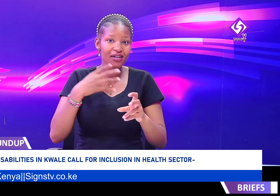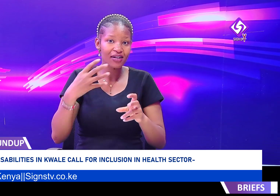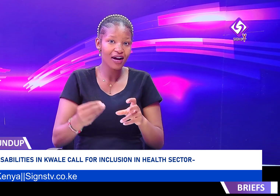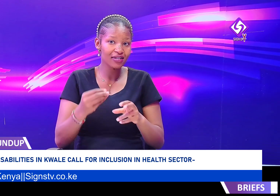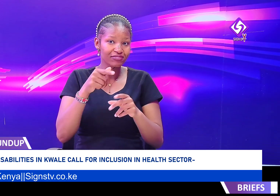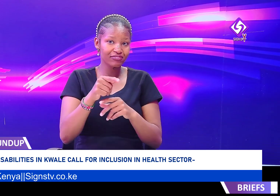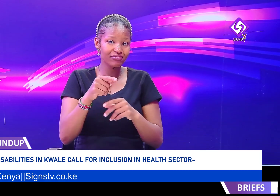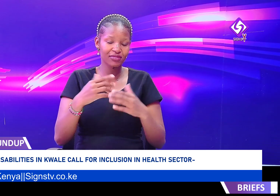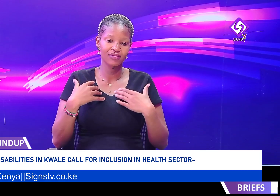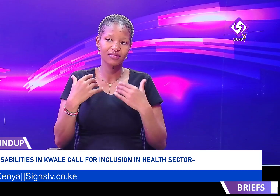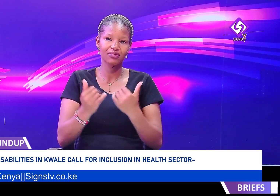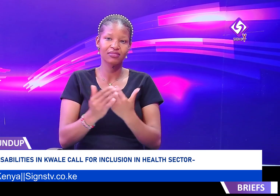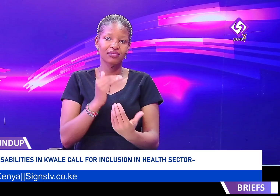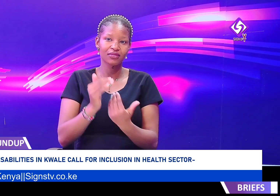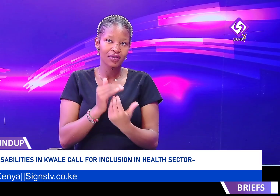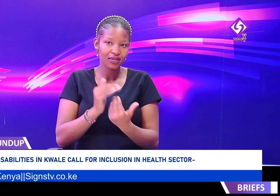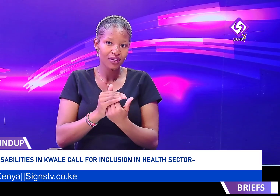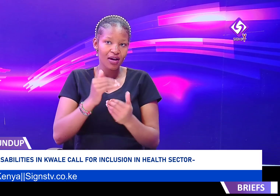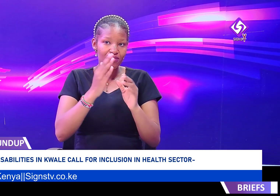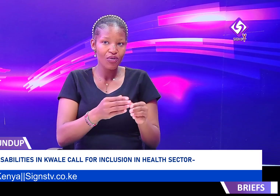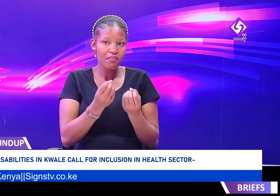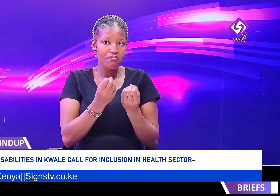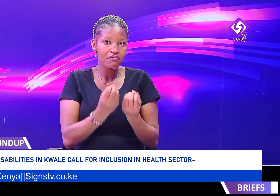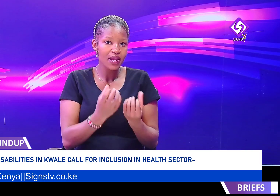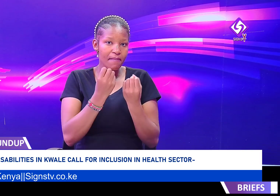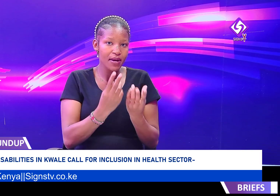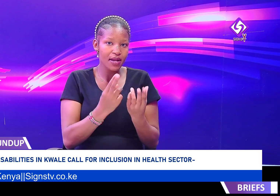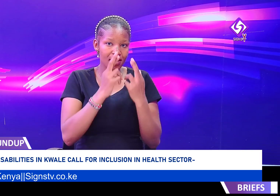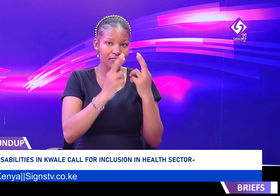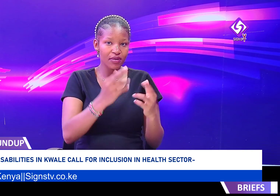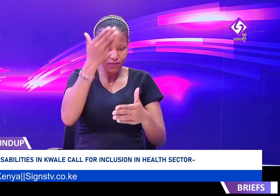especially when they seek maternal and reproductive health care.